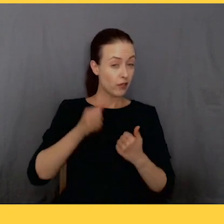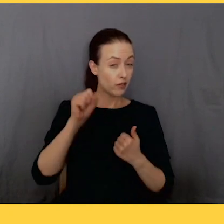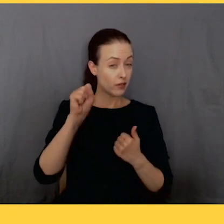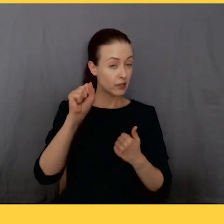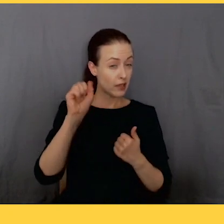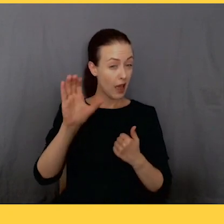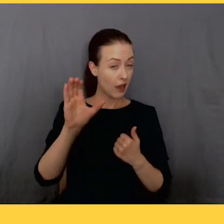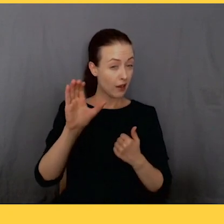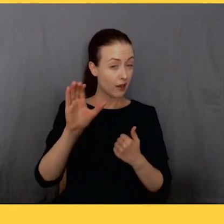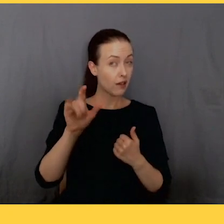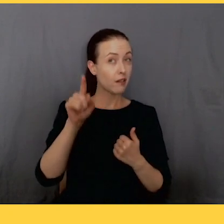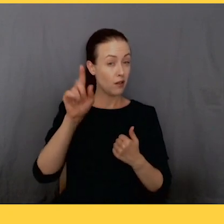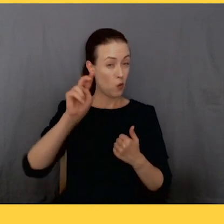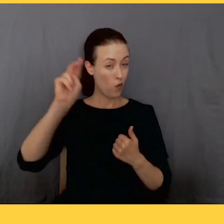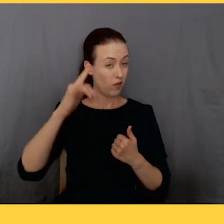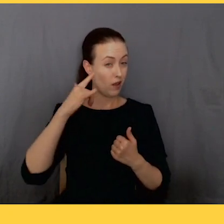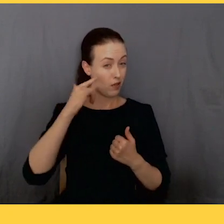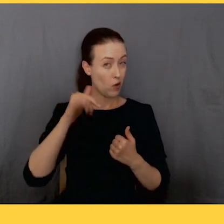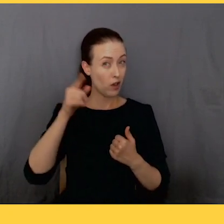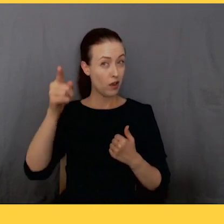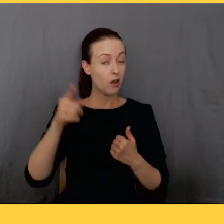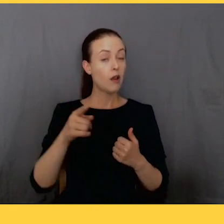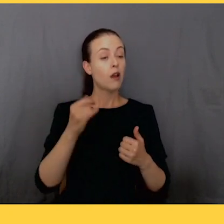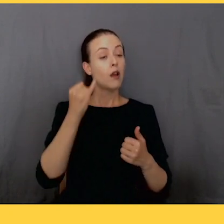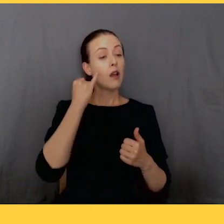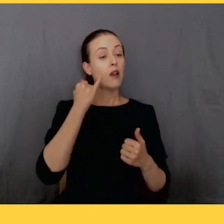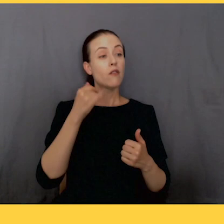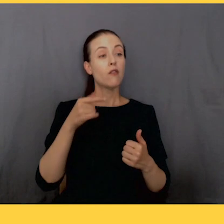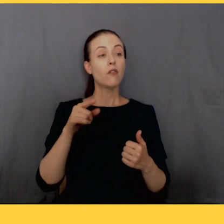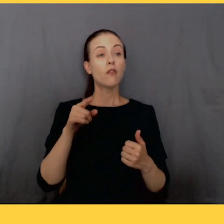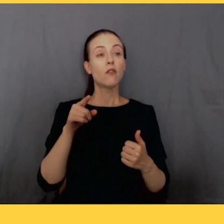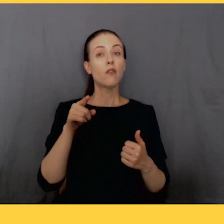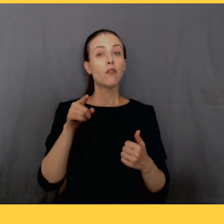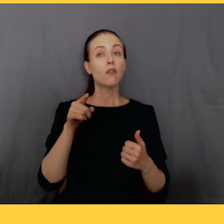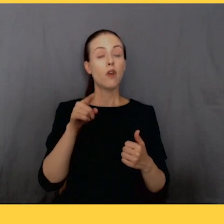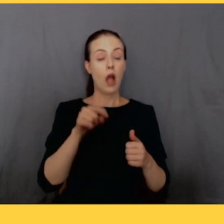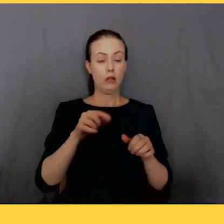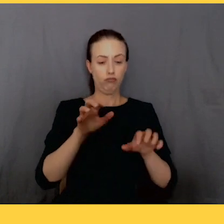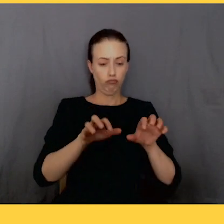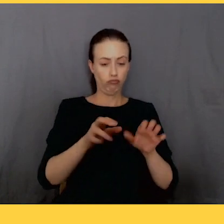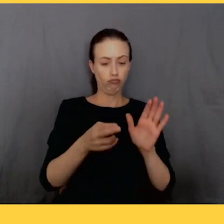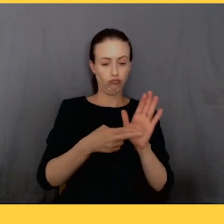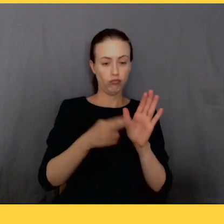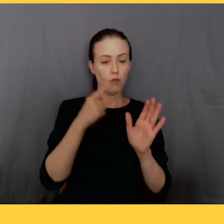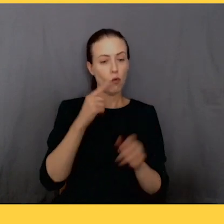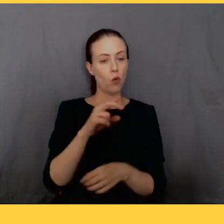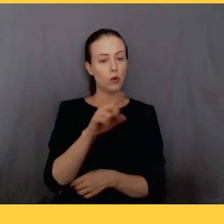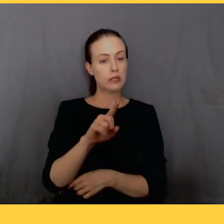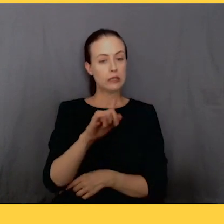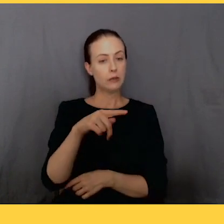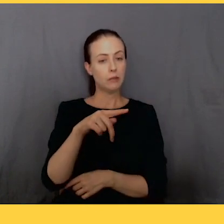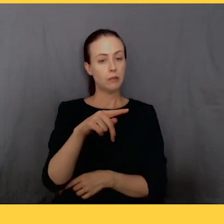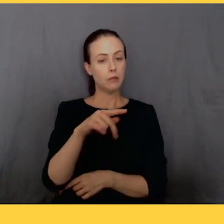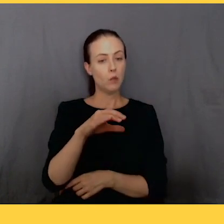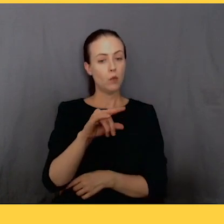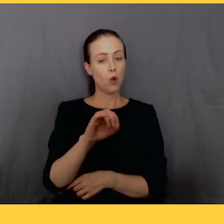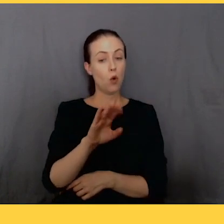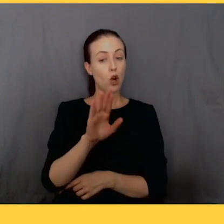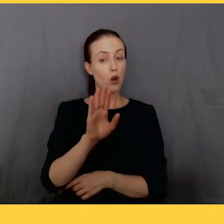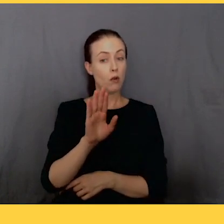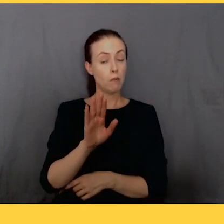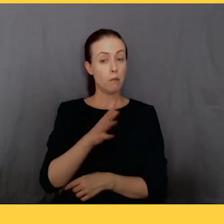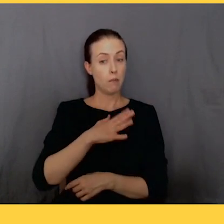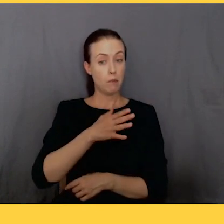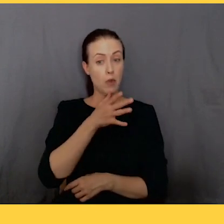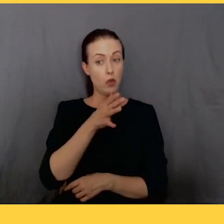is in a PSPS event, I get notifications. So this is an additional push that we did. In addition to